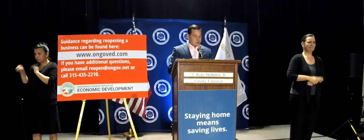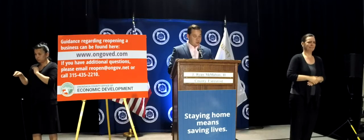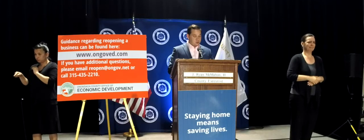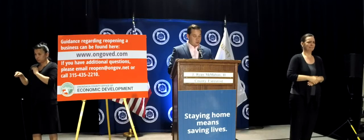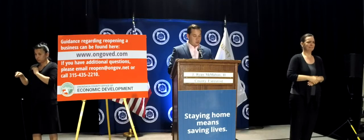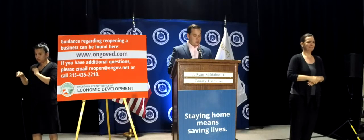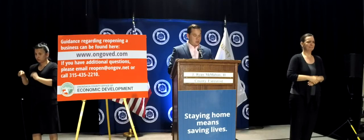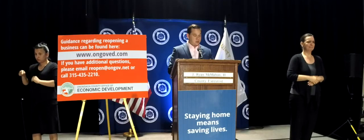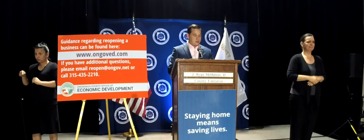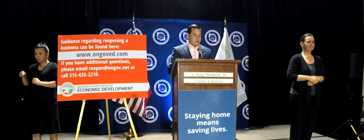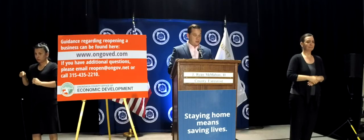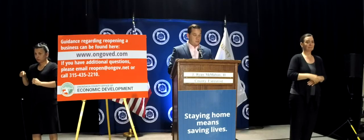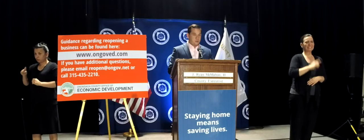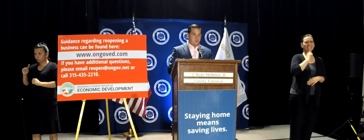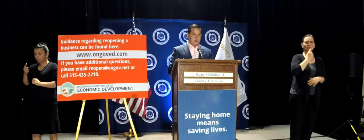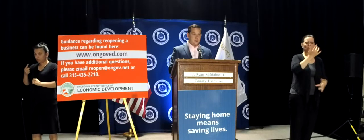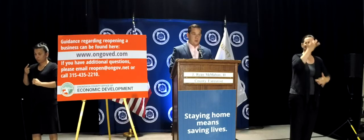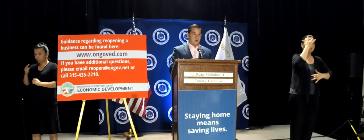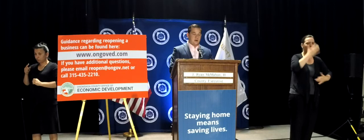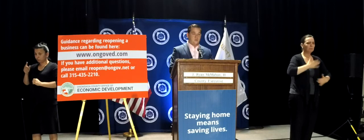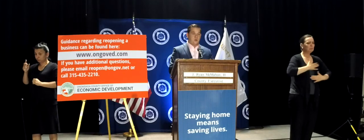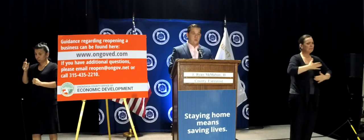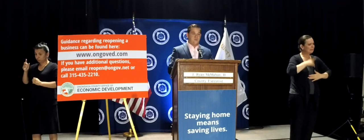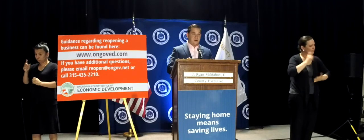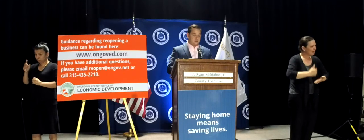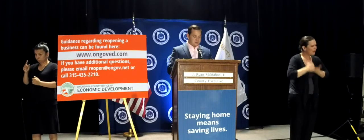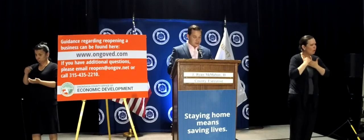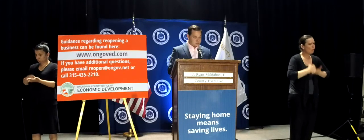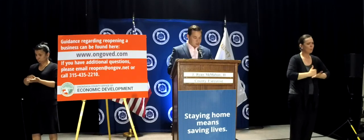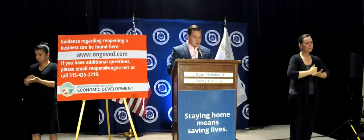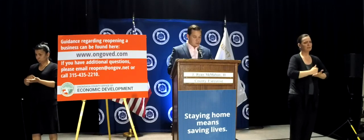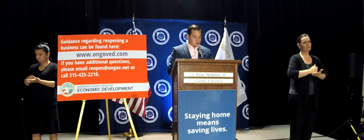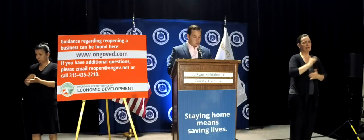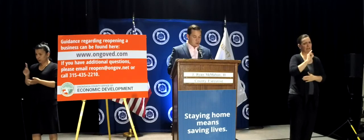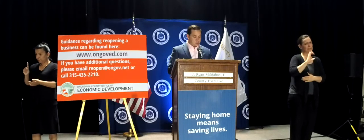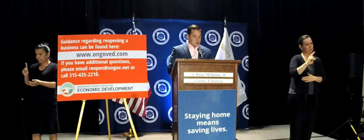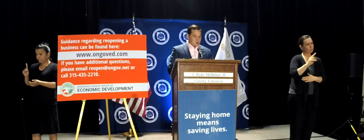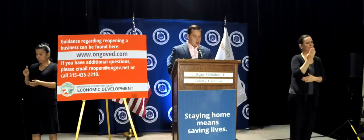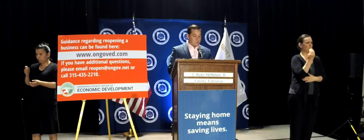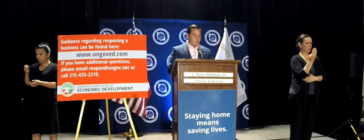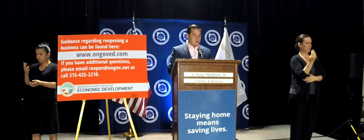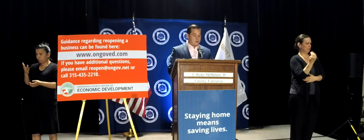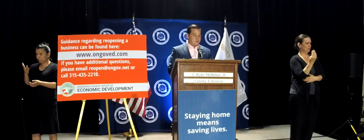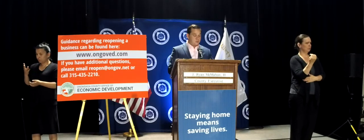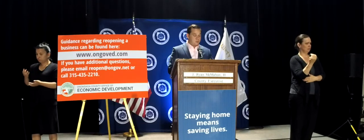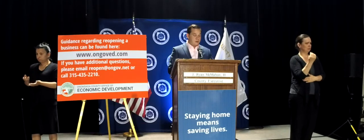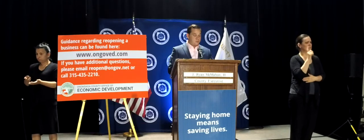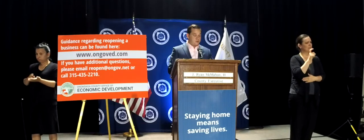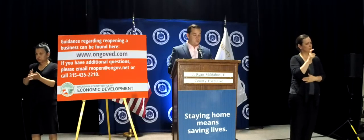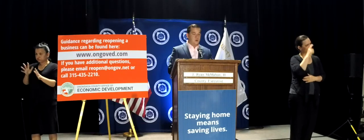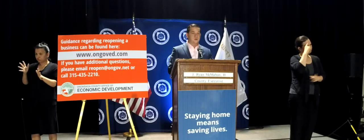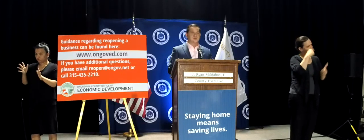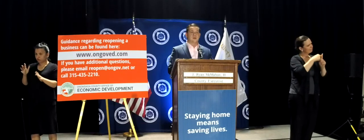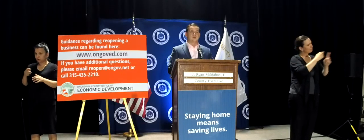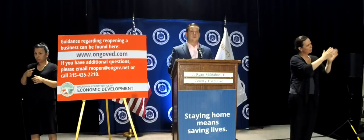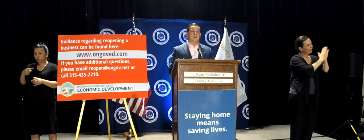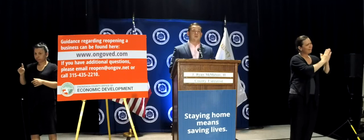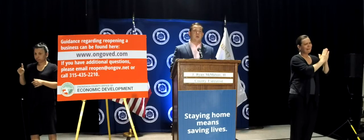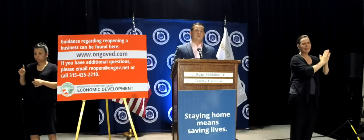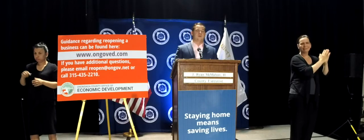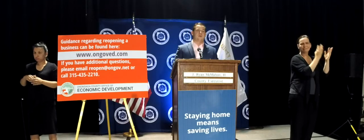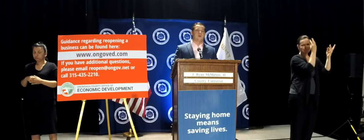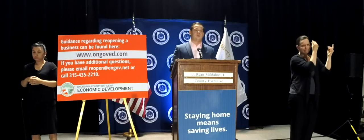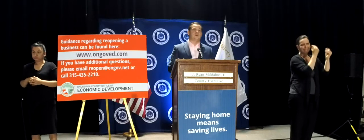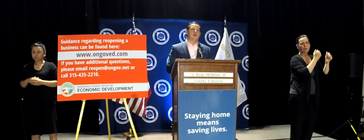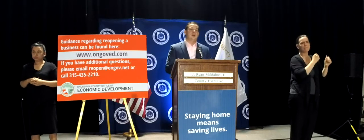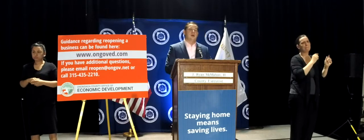critical condition. Again, that number a little bit on the lower end of where we've been over the last month. That's good, but we need to remember these folks, think of these folks,